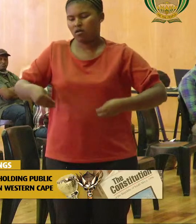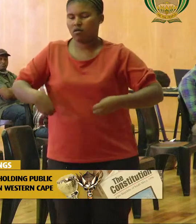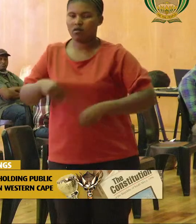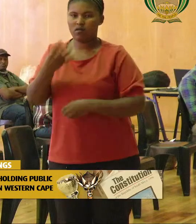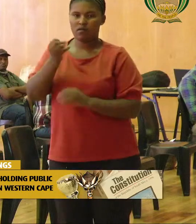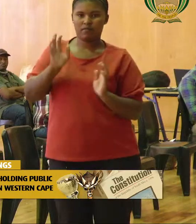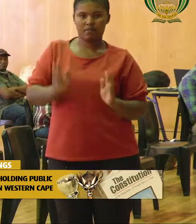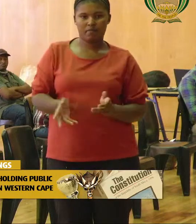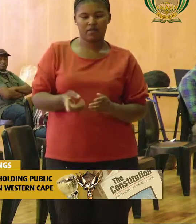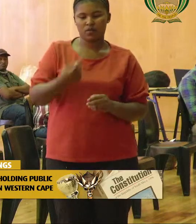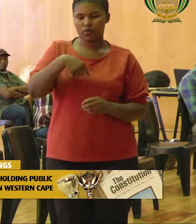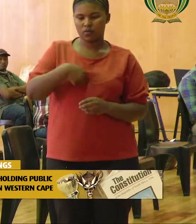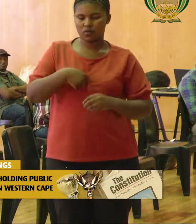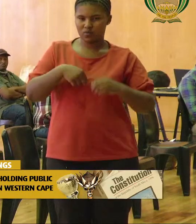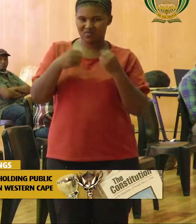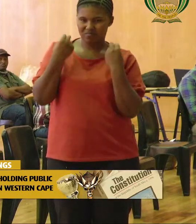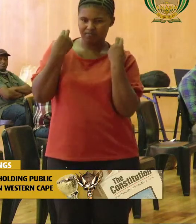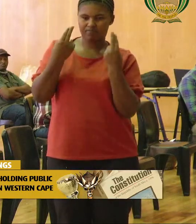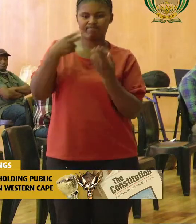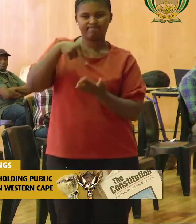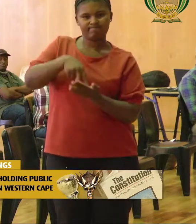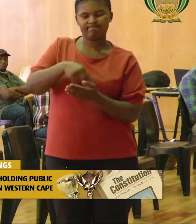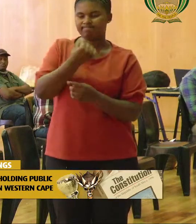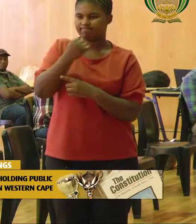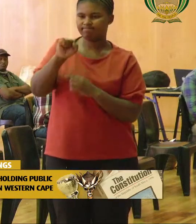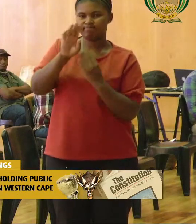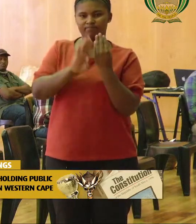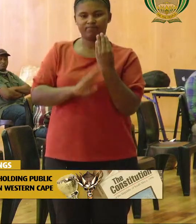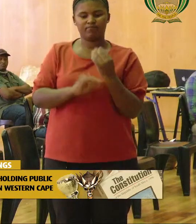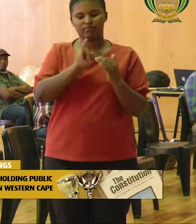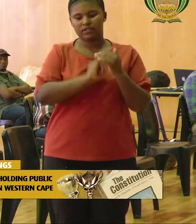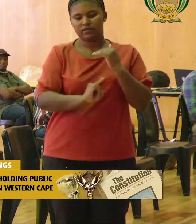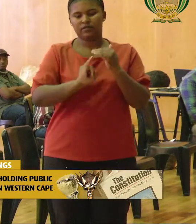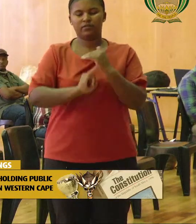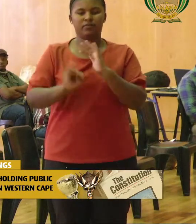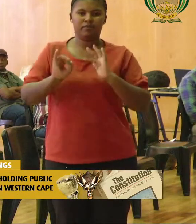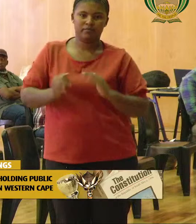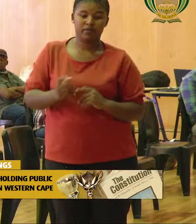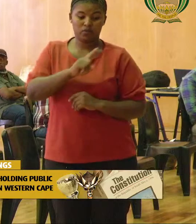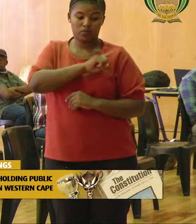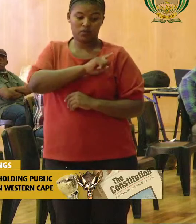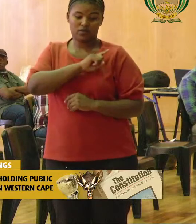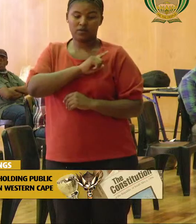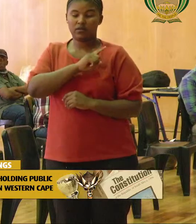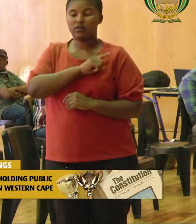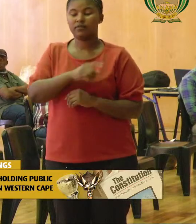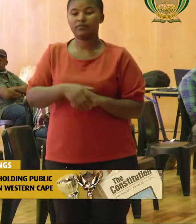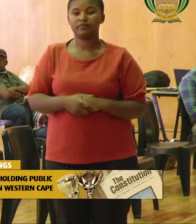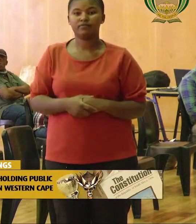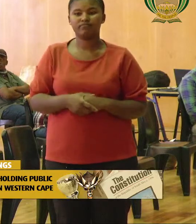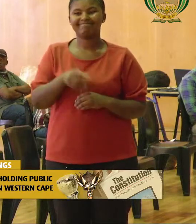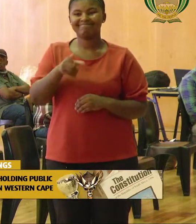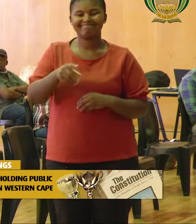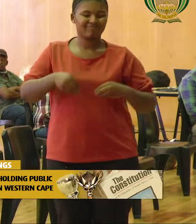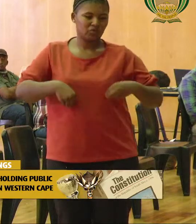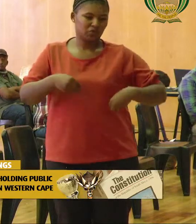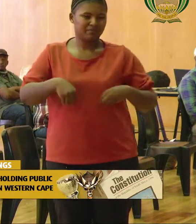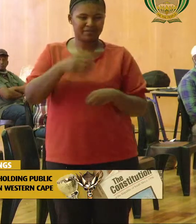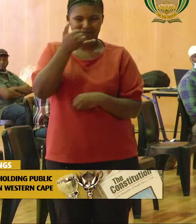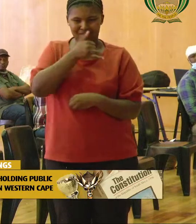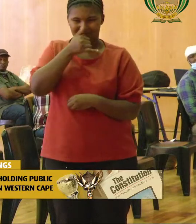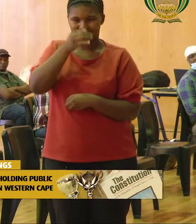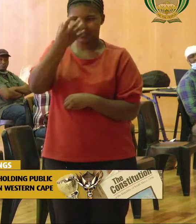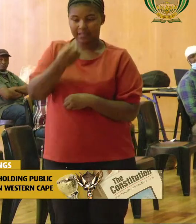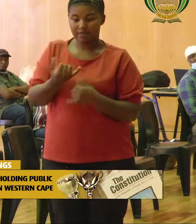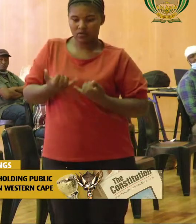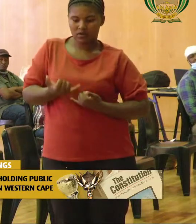We don't tolerate it of this thing of independent candidates because most of them are under corruption as now. I'm